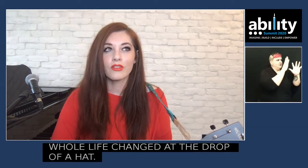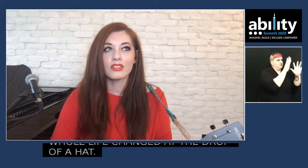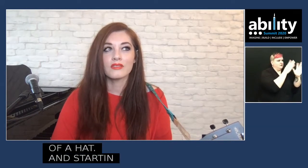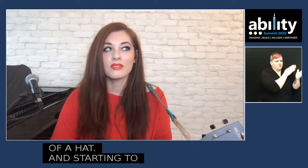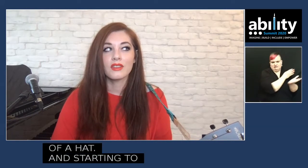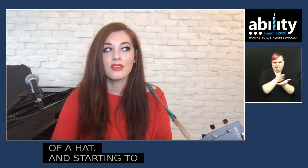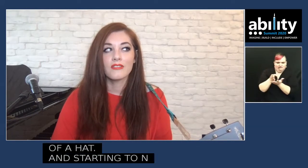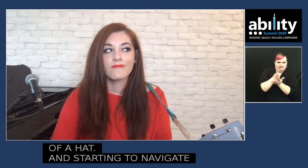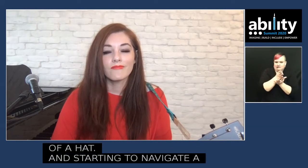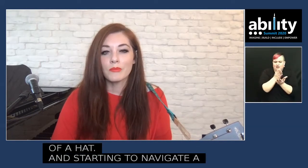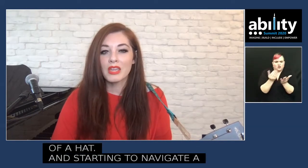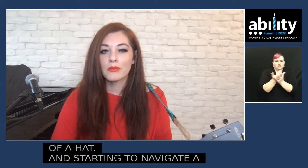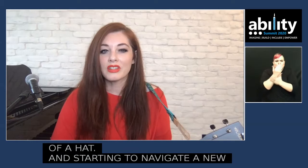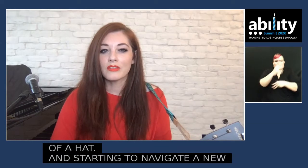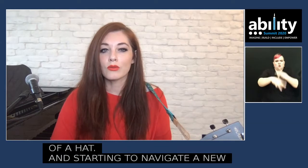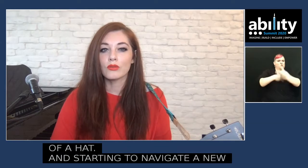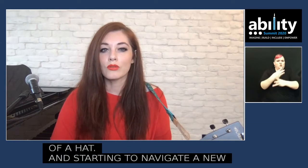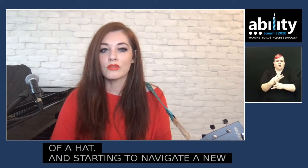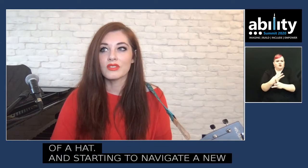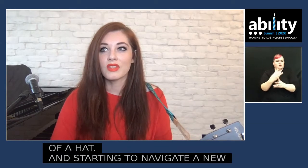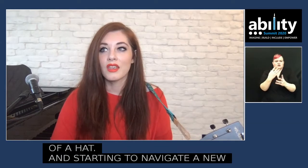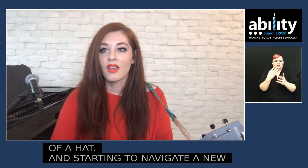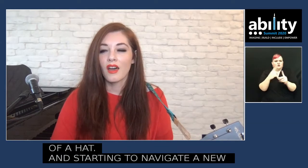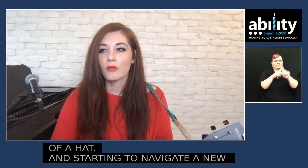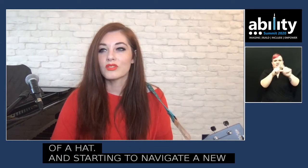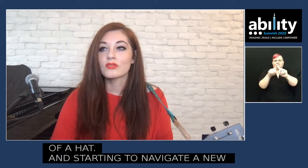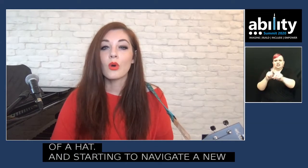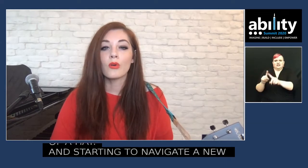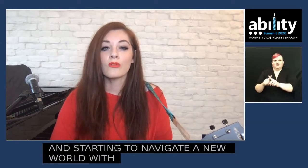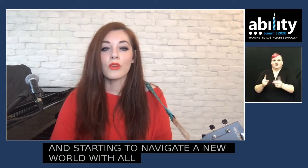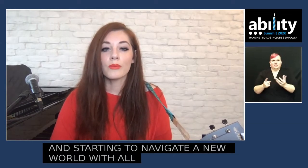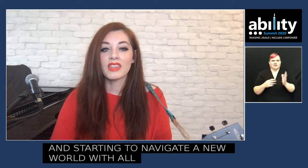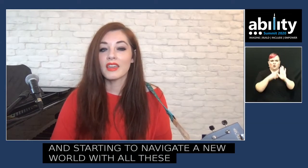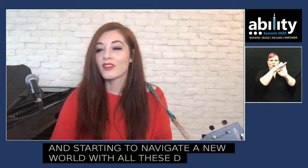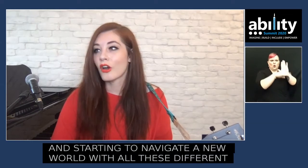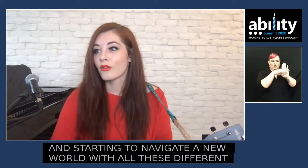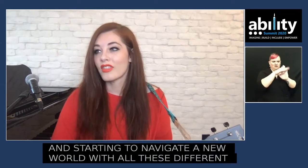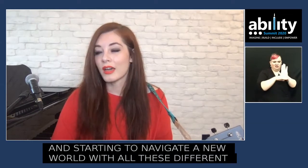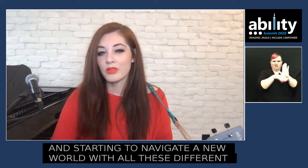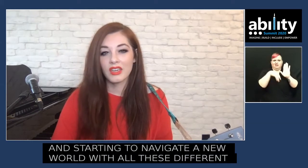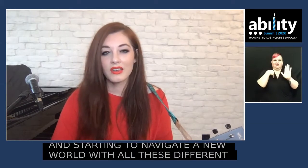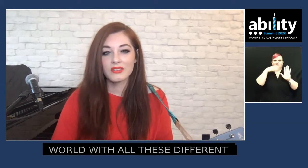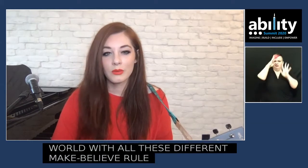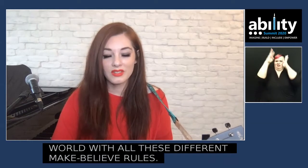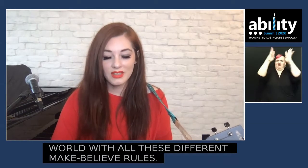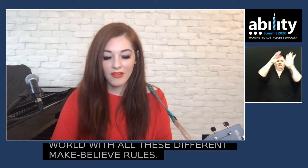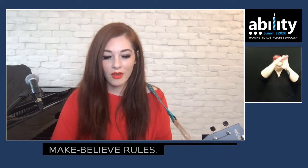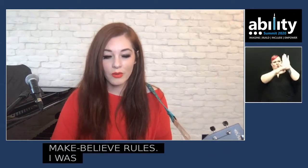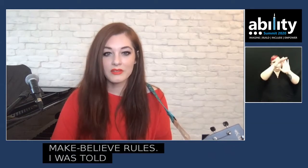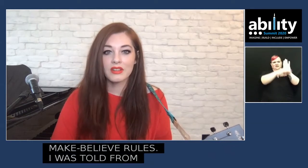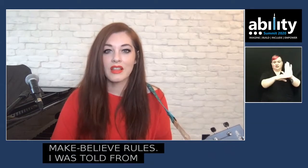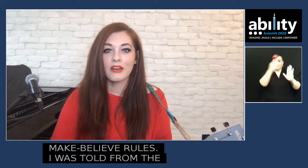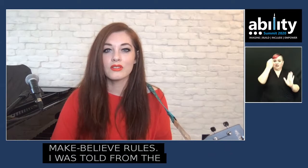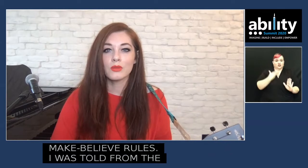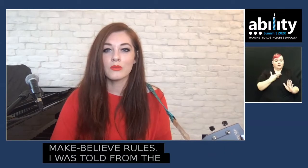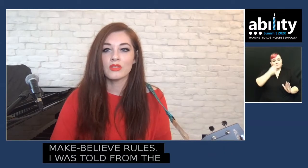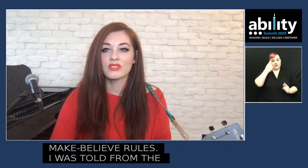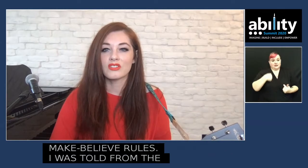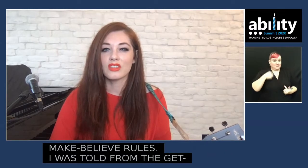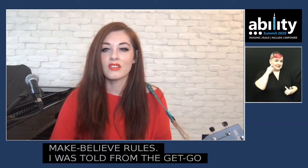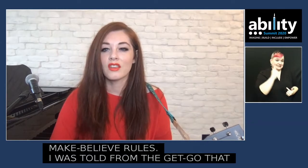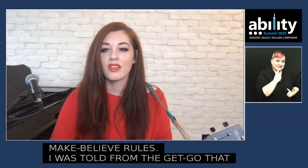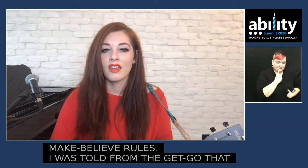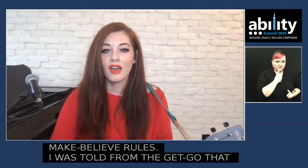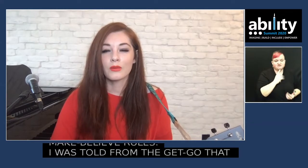these different make-believe rules. I was told from the get-go that because I was deaf, I wasn't allowed to be